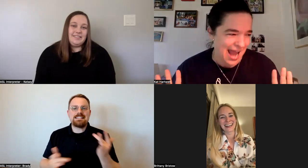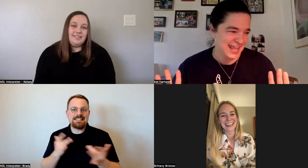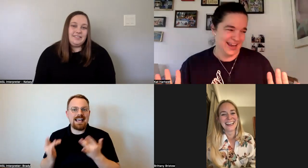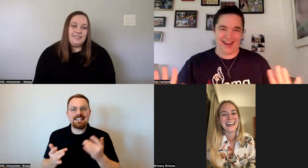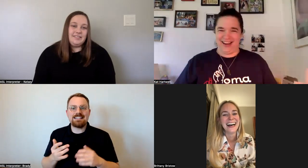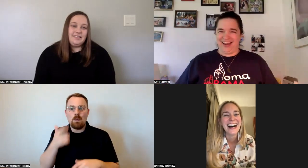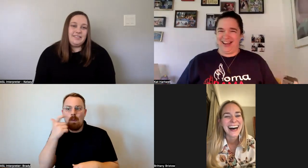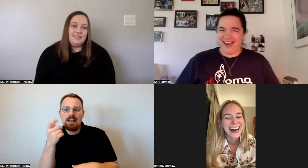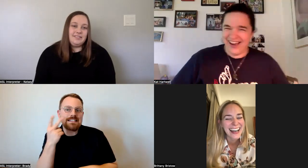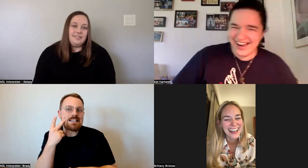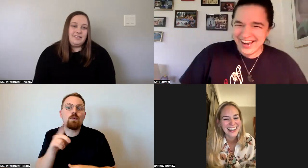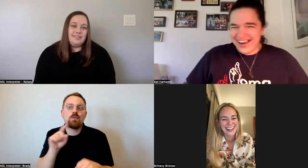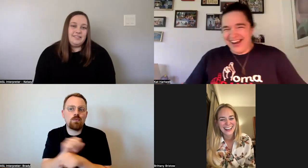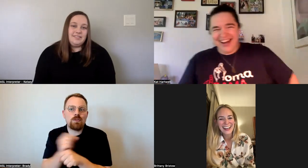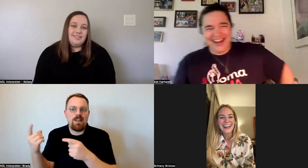going on.